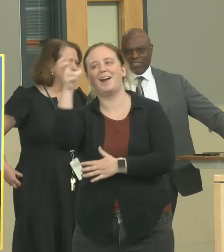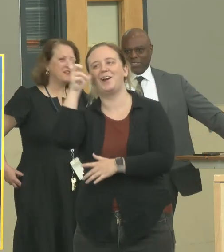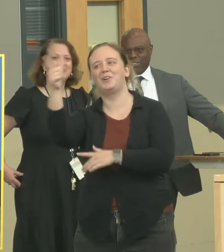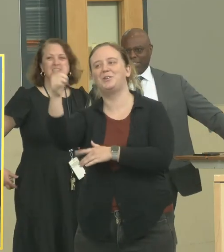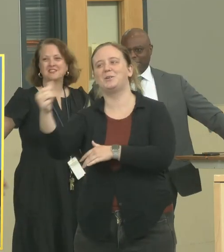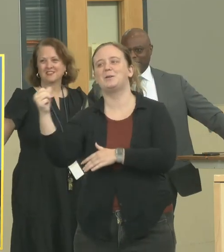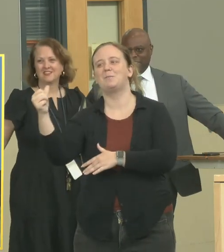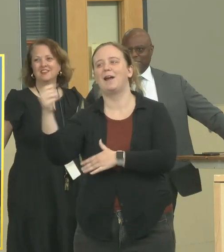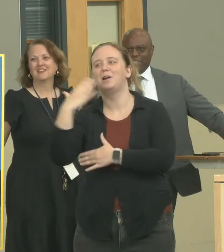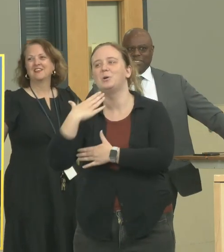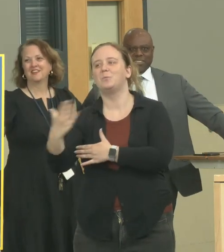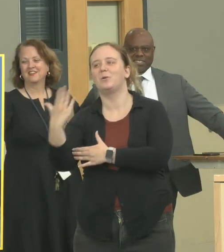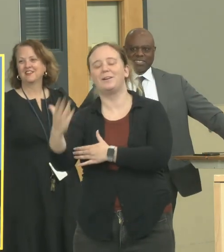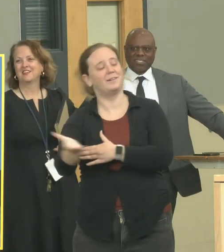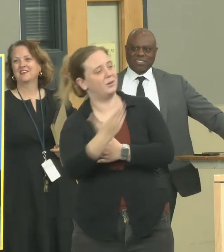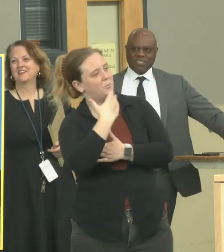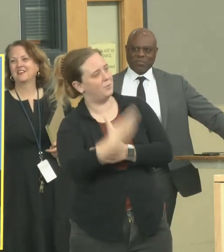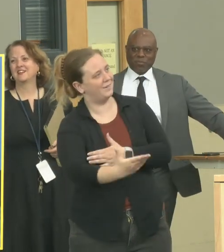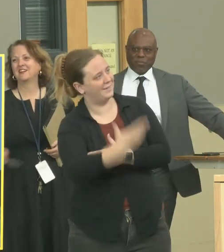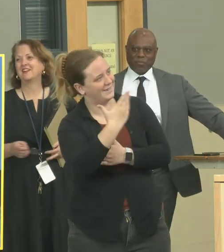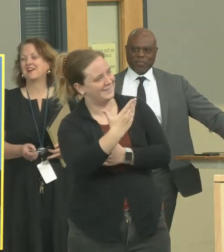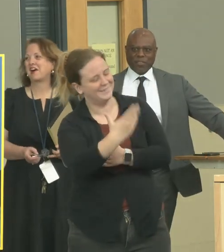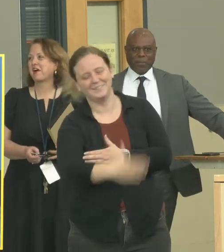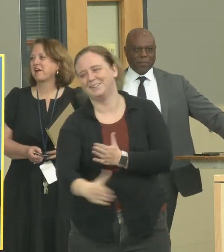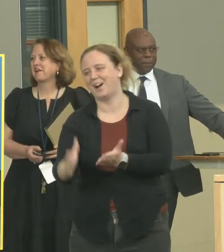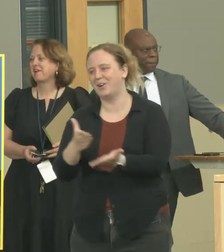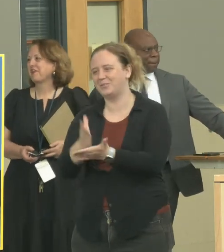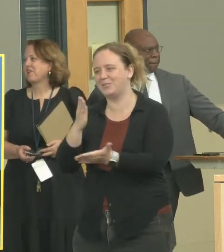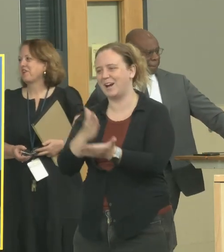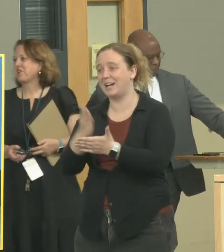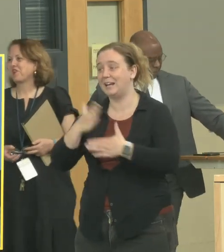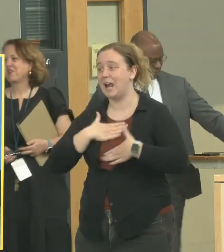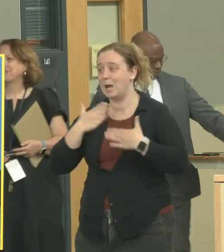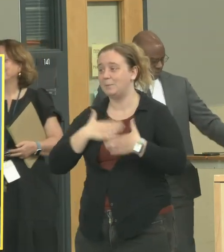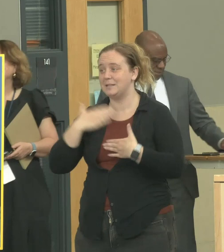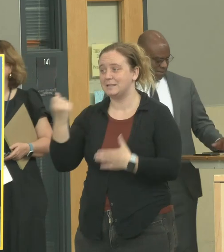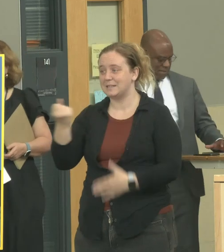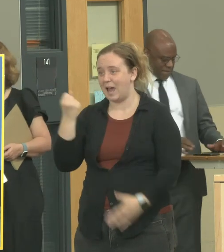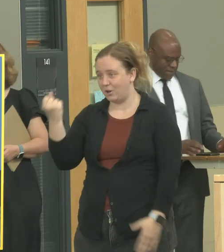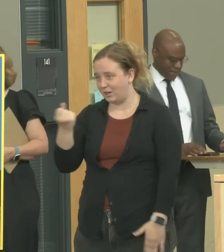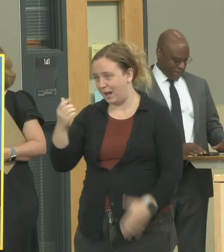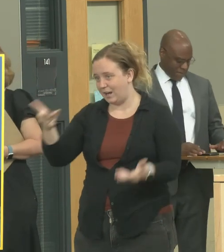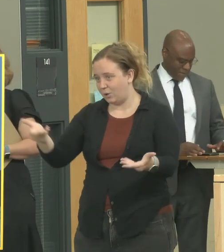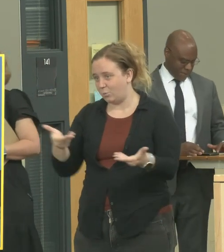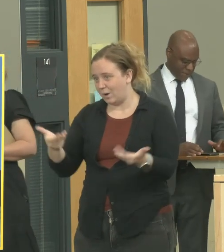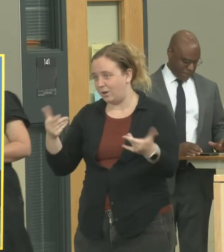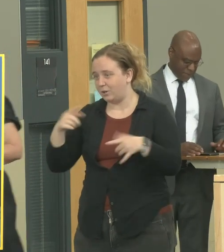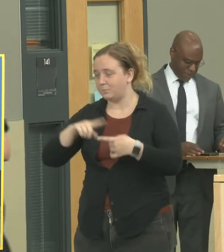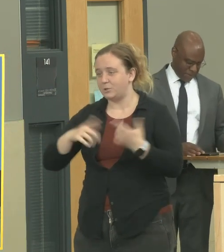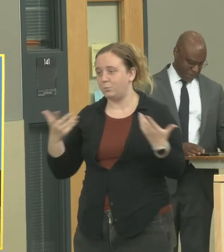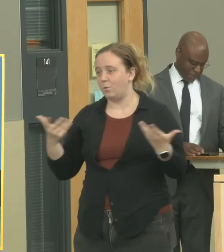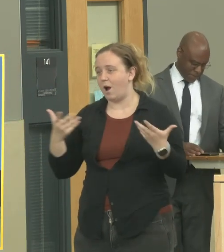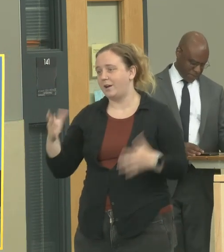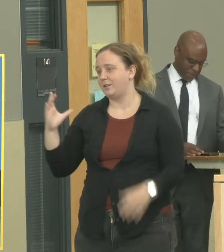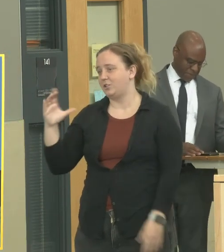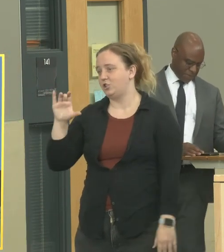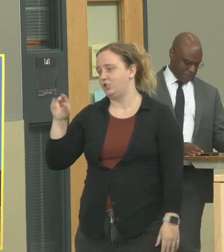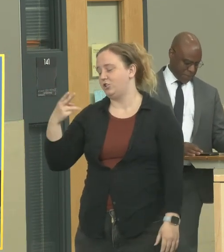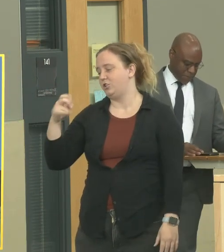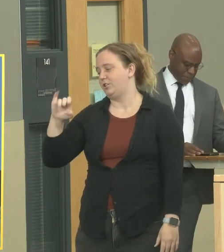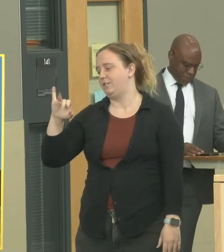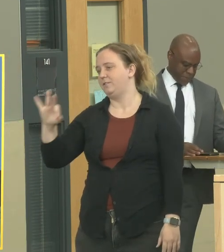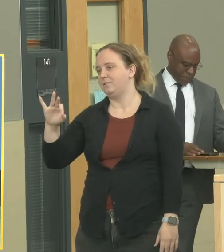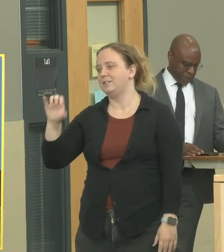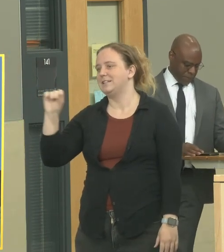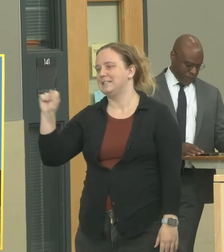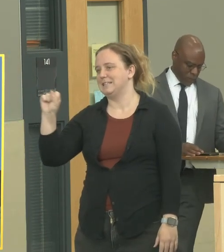Good morning. All right. Happy Saturday and welcome to Chief Sealth High School. I